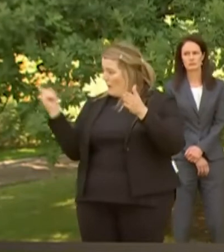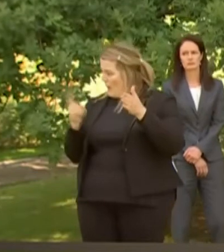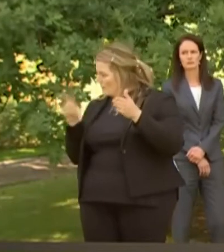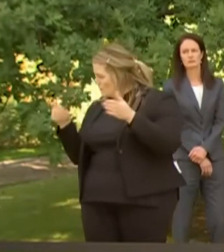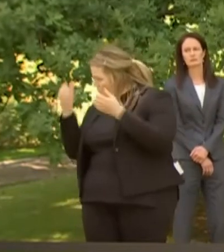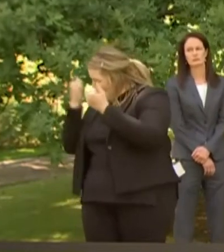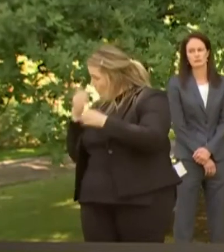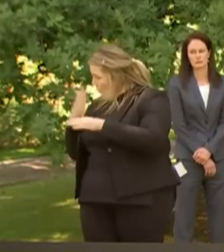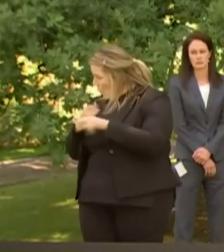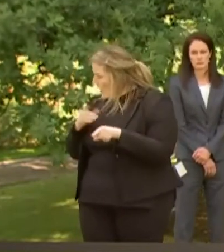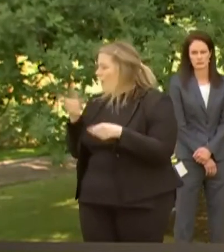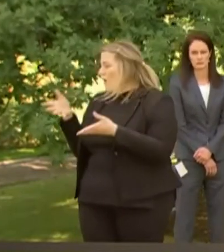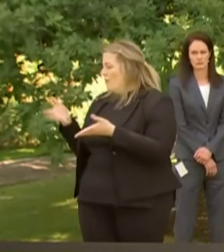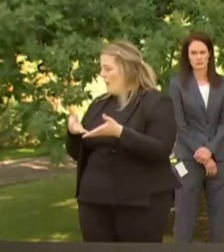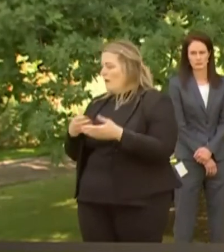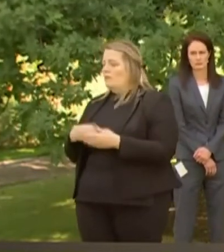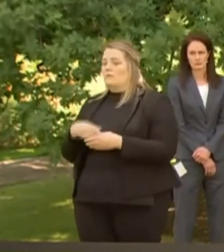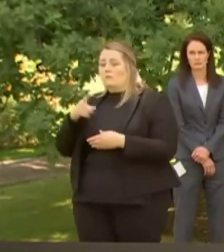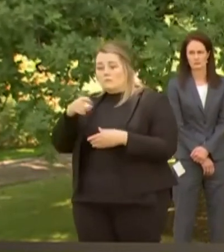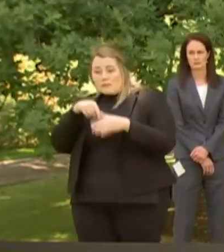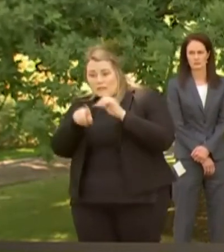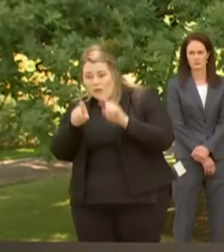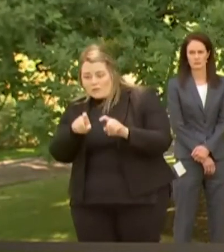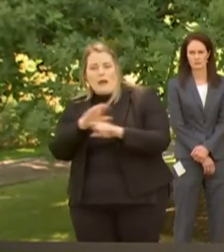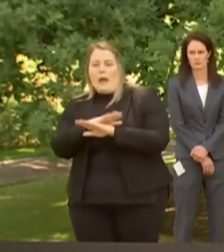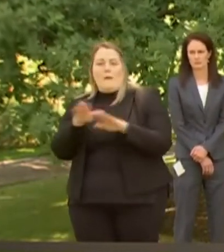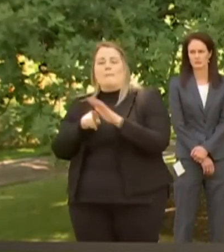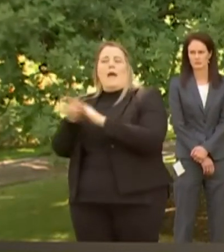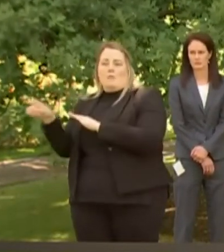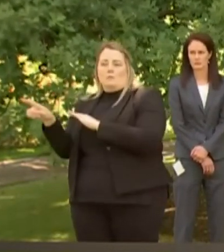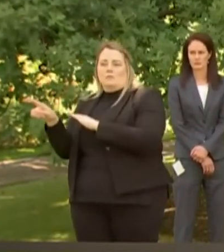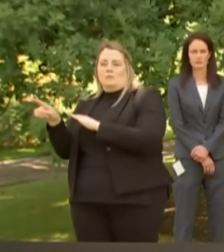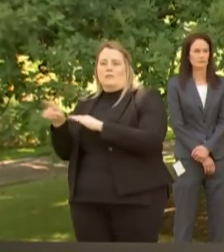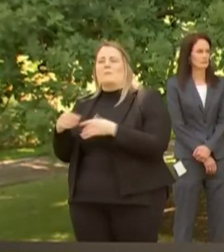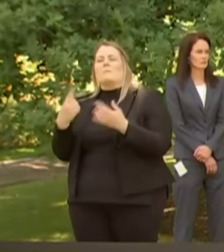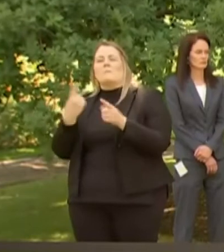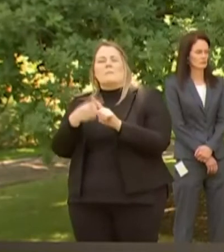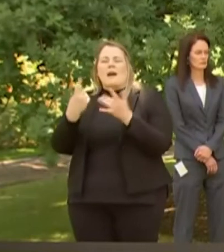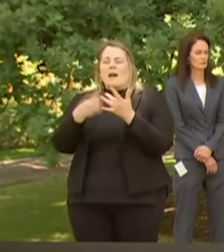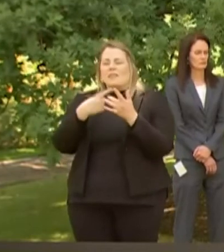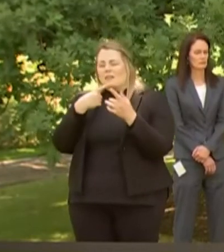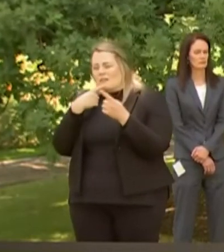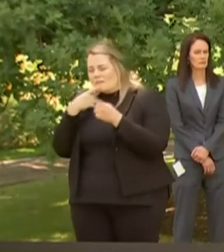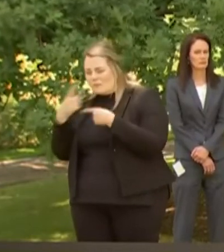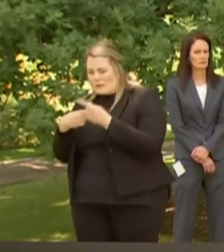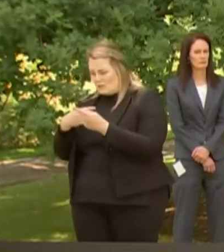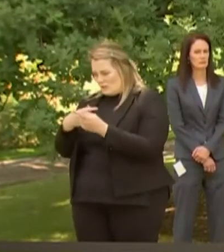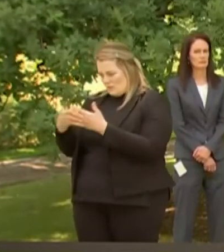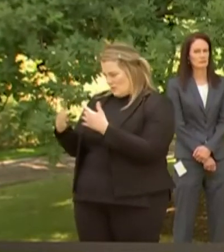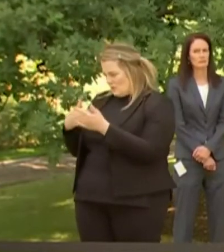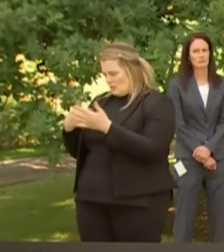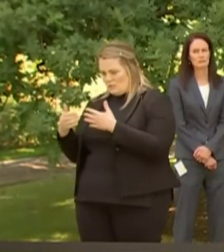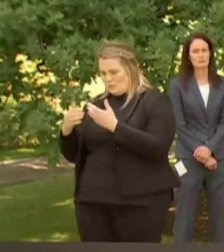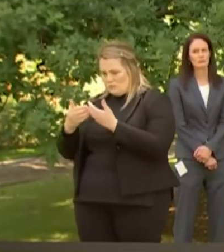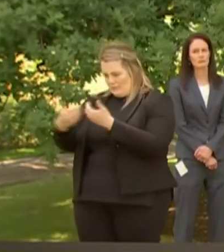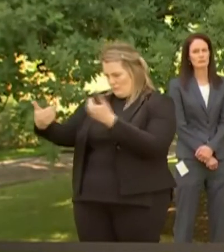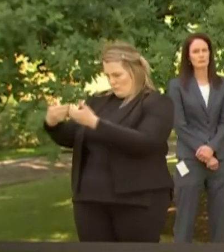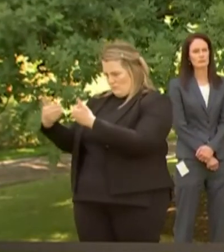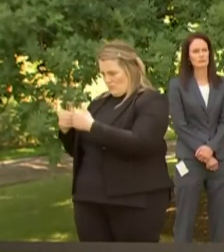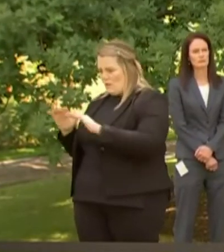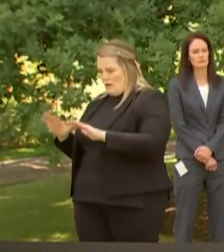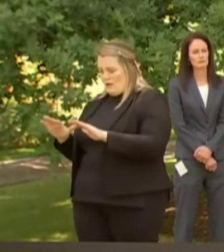making sure that the perimeter, any internal boundaries, all of those bubble arrangements are as they should be. This is